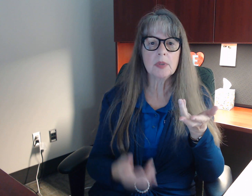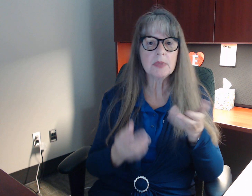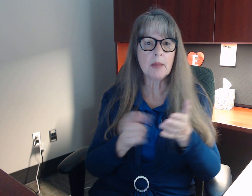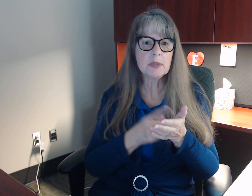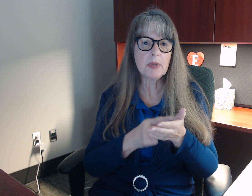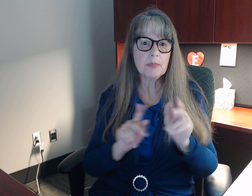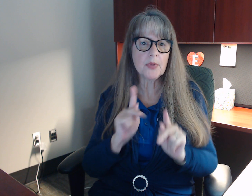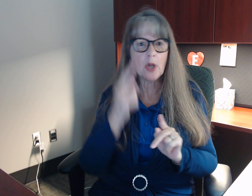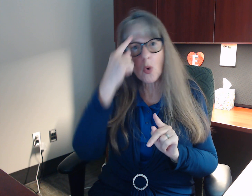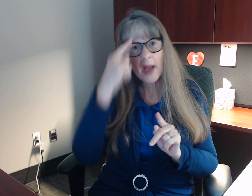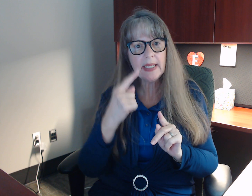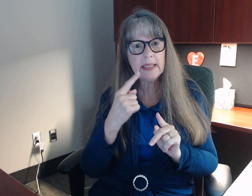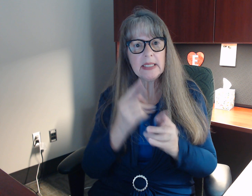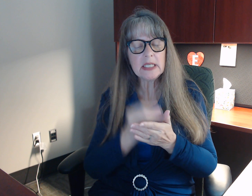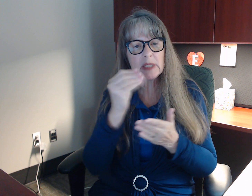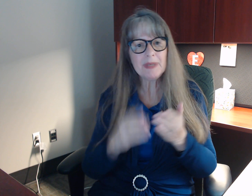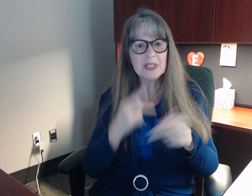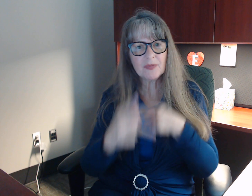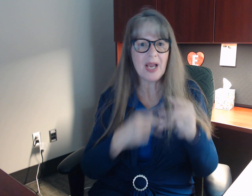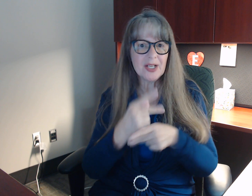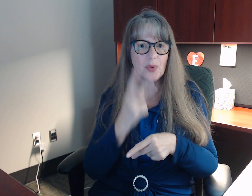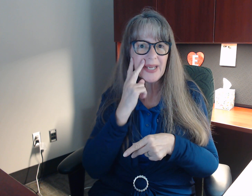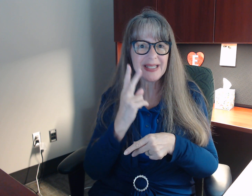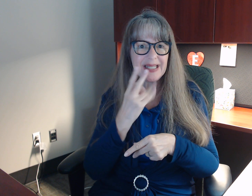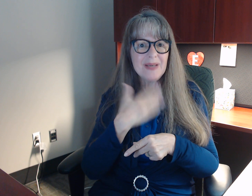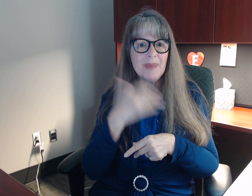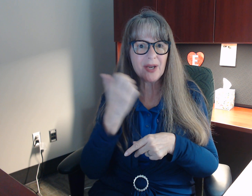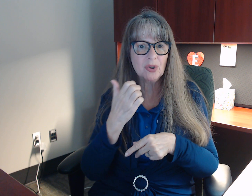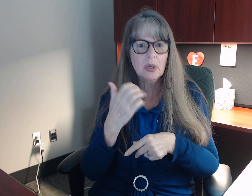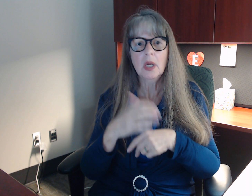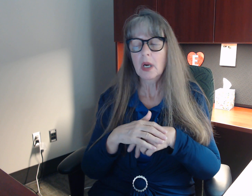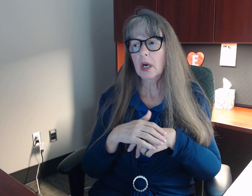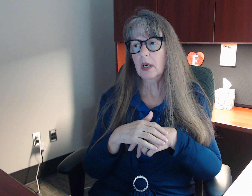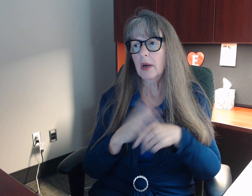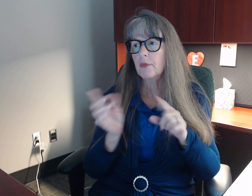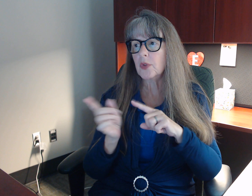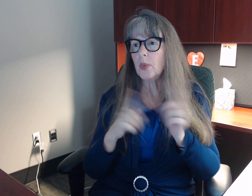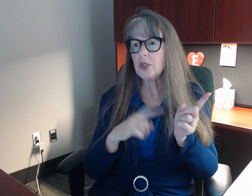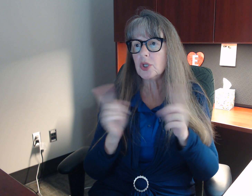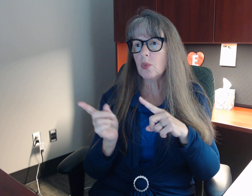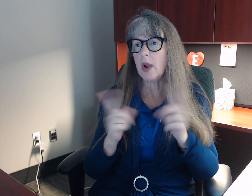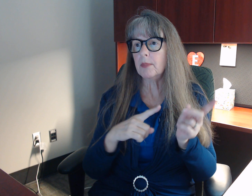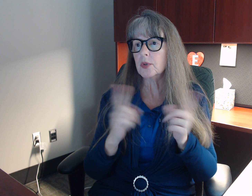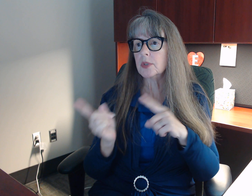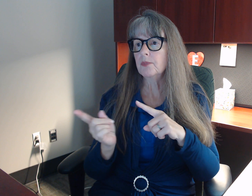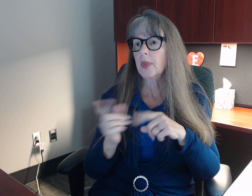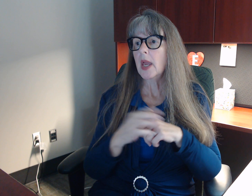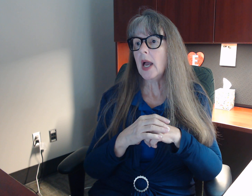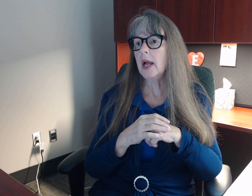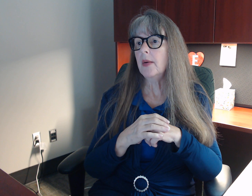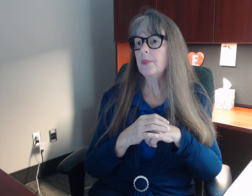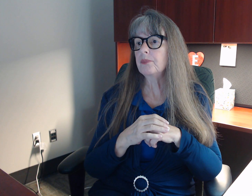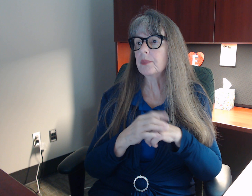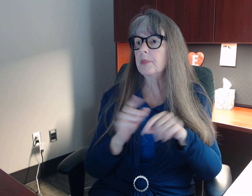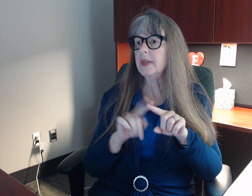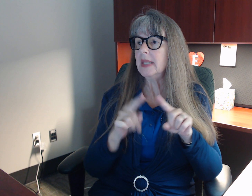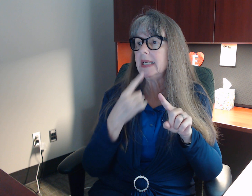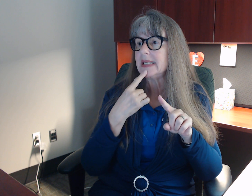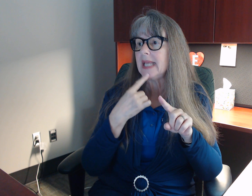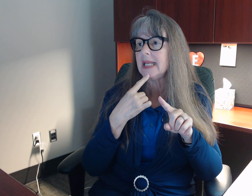sometimes people think, oh, I need the expensive kind so I can see better for the windshield wipers. But it says that